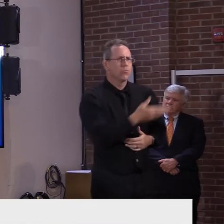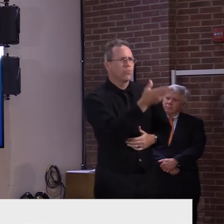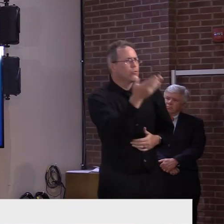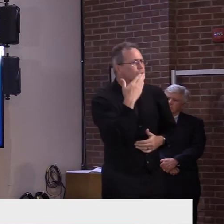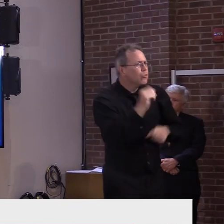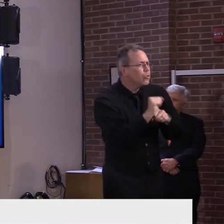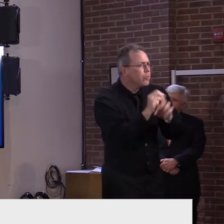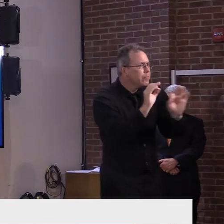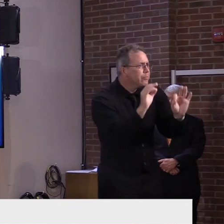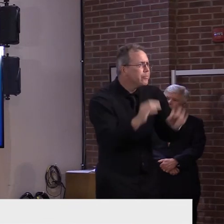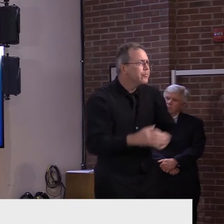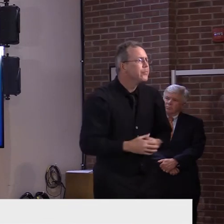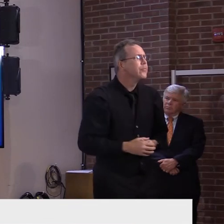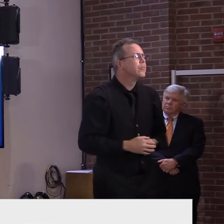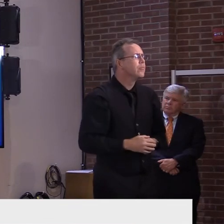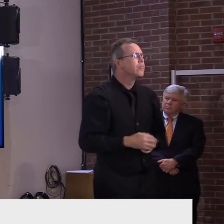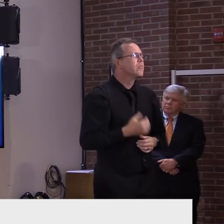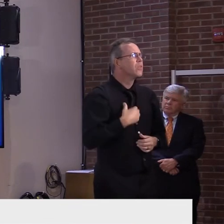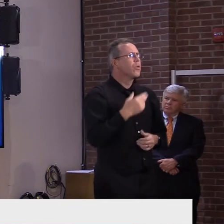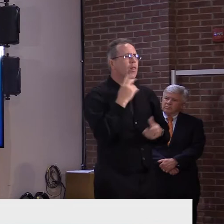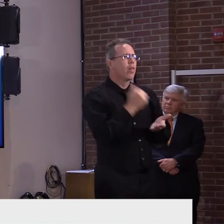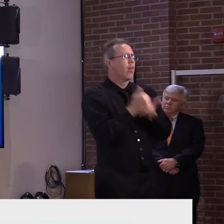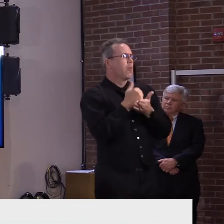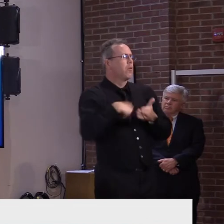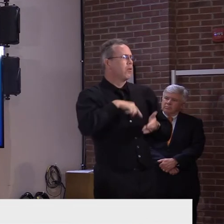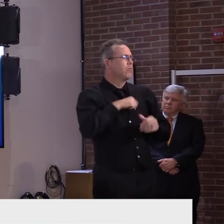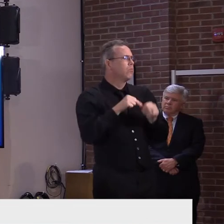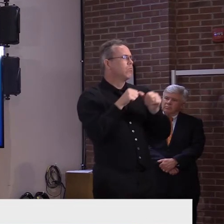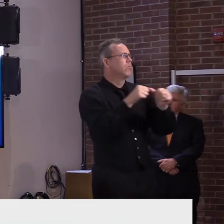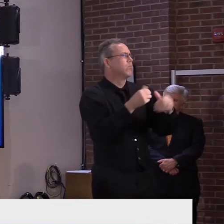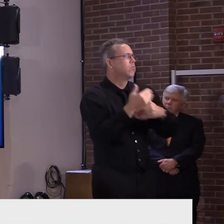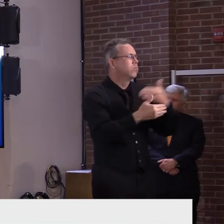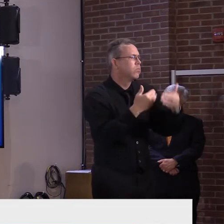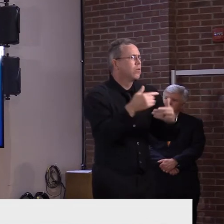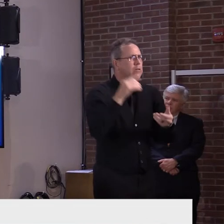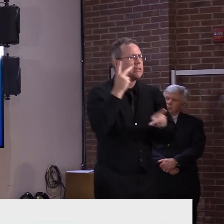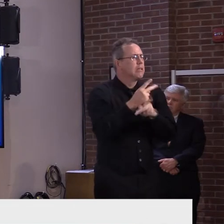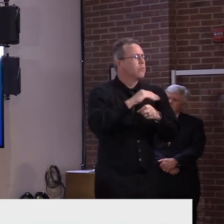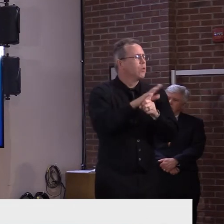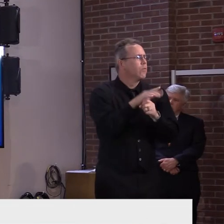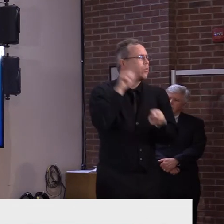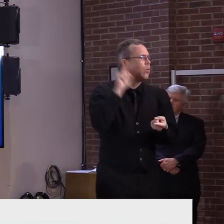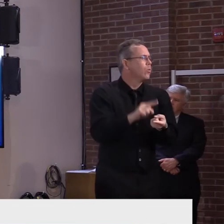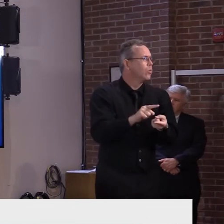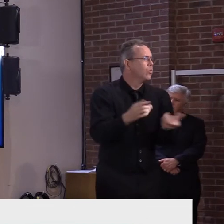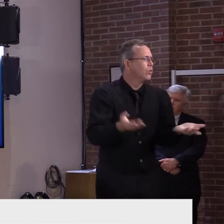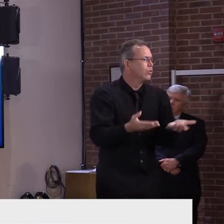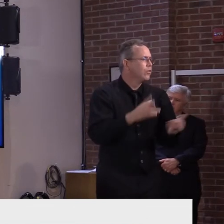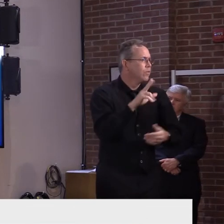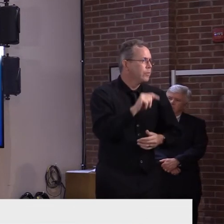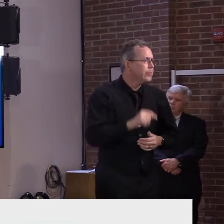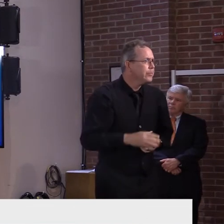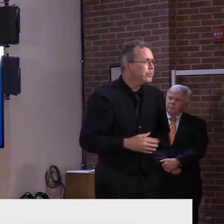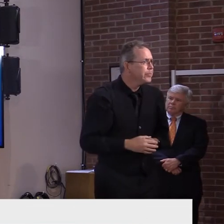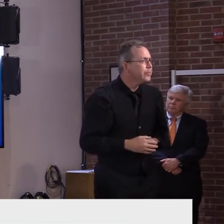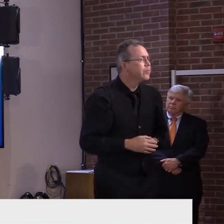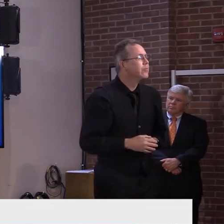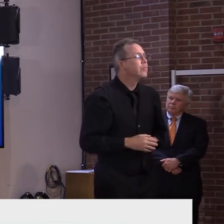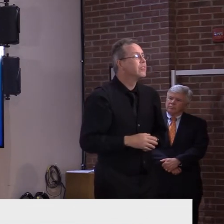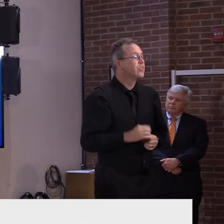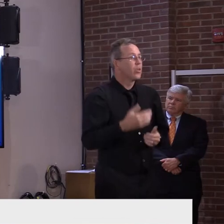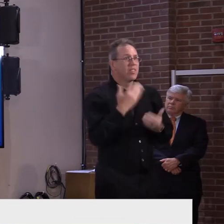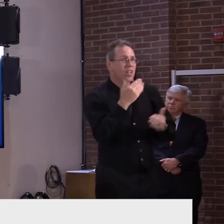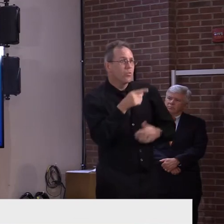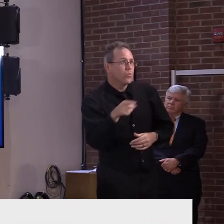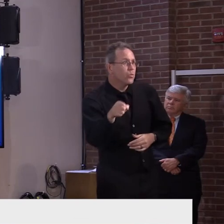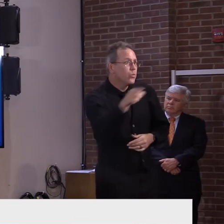for sure. And perhaps they account for some of that decrease in the growth rate of cases that Commissioner